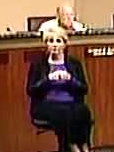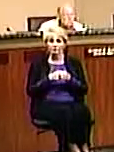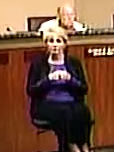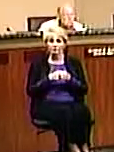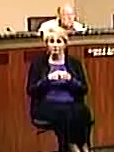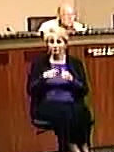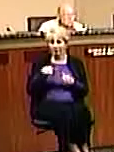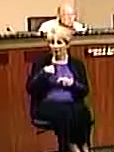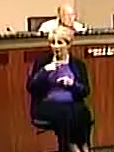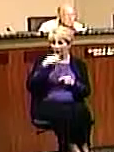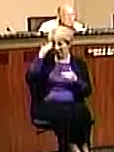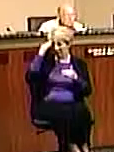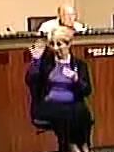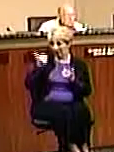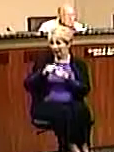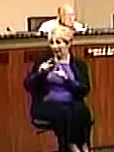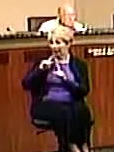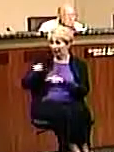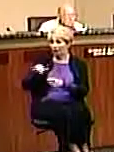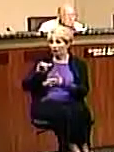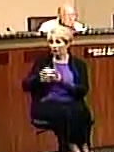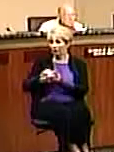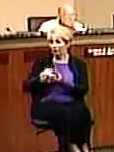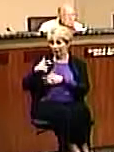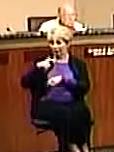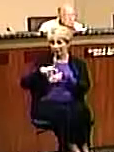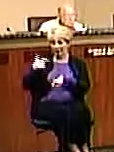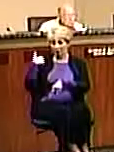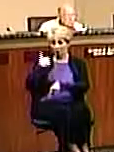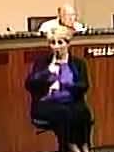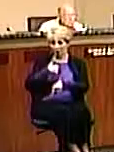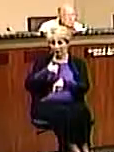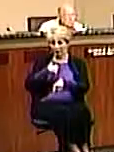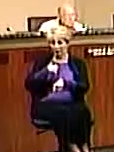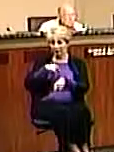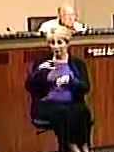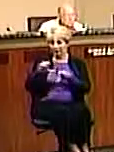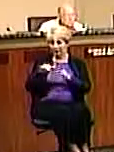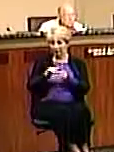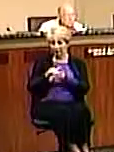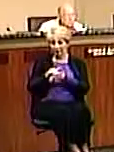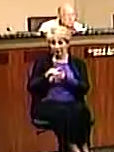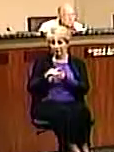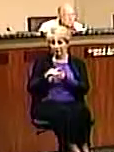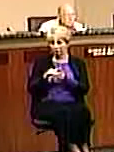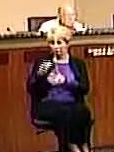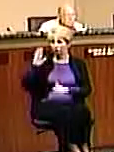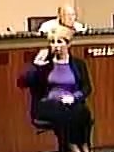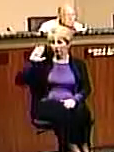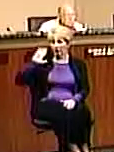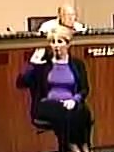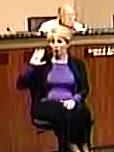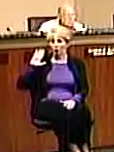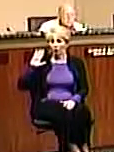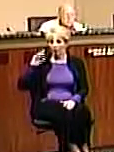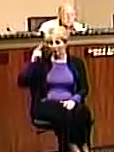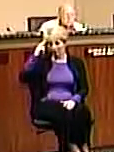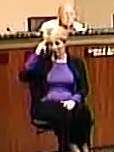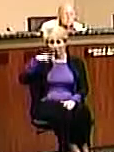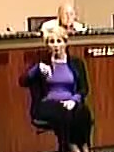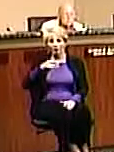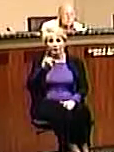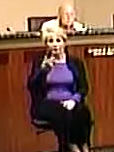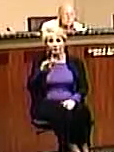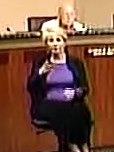I don't really know how to answer that. The time that we did this, which has been quite some time ago, I think there were